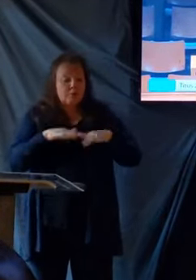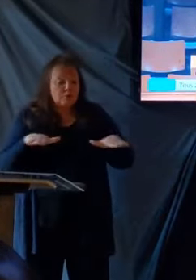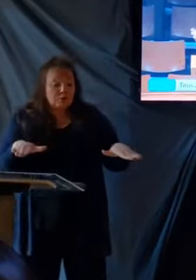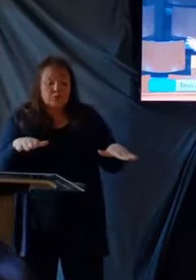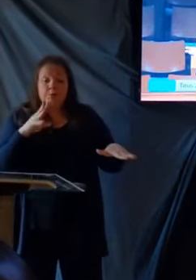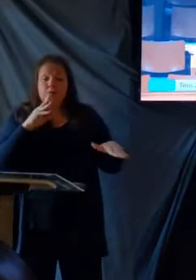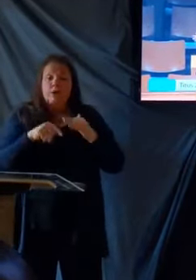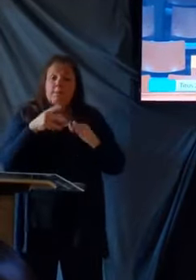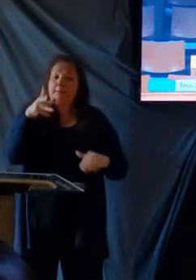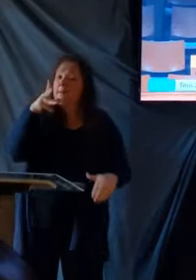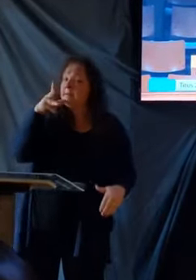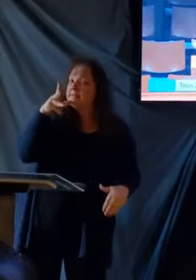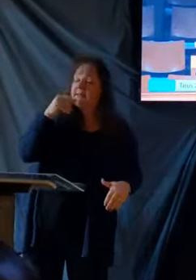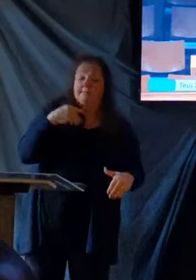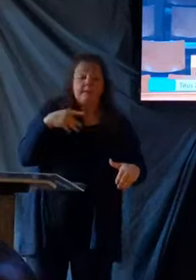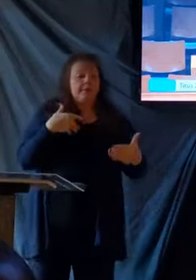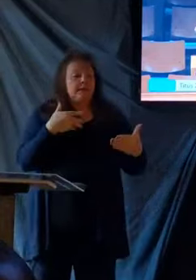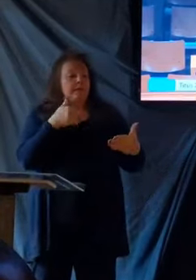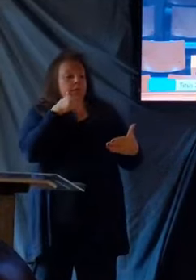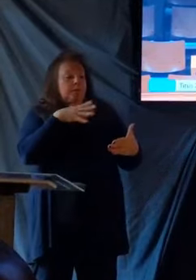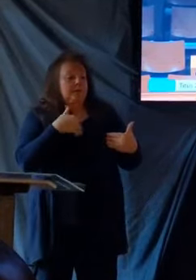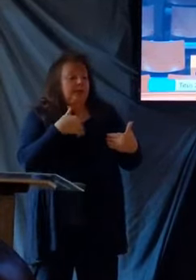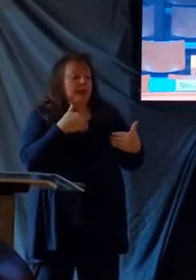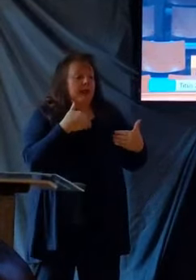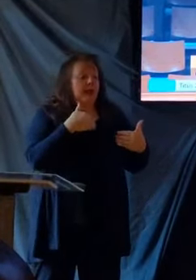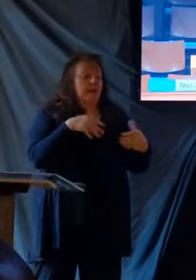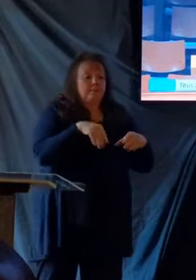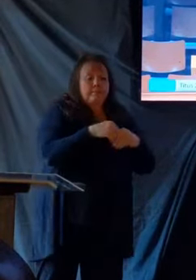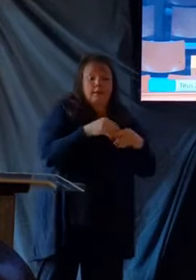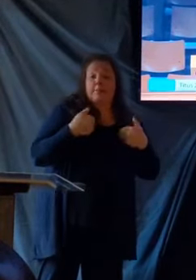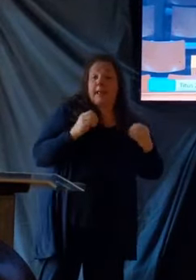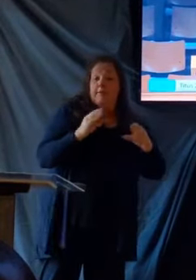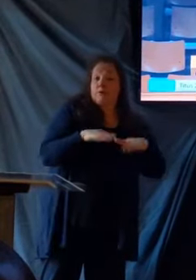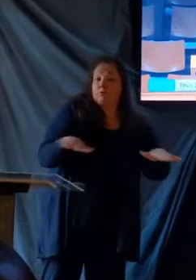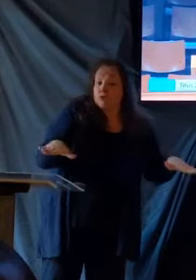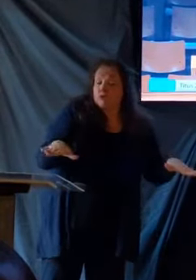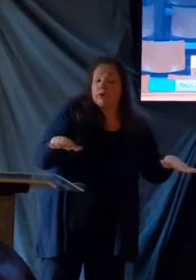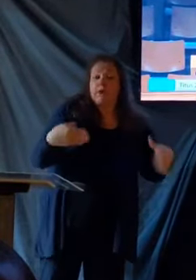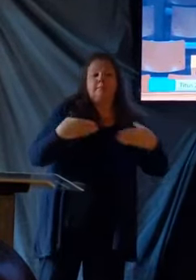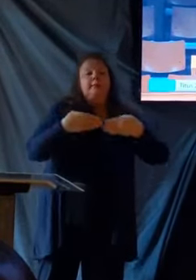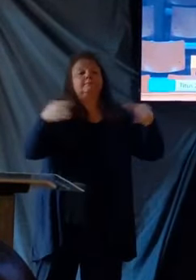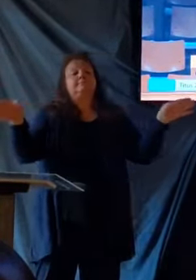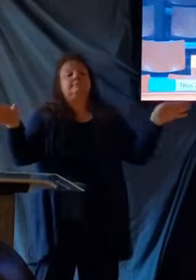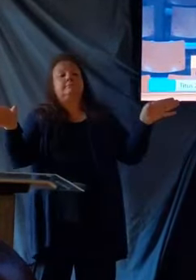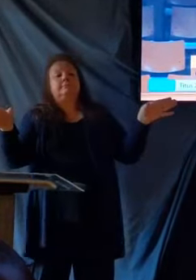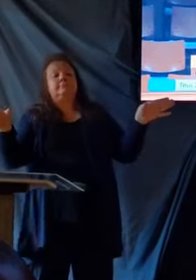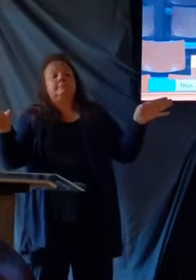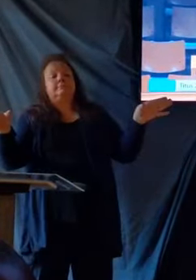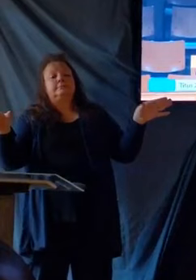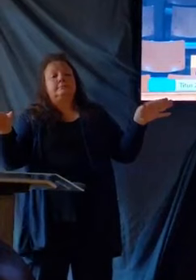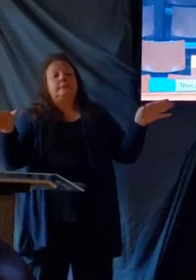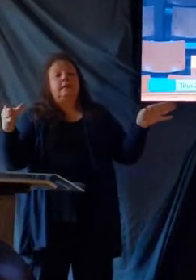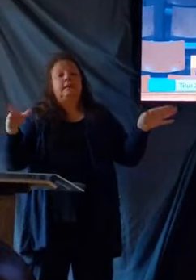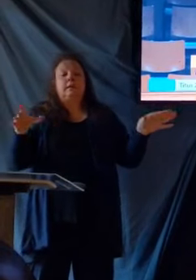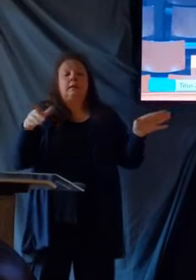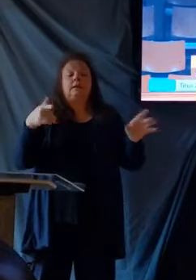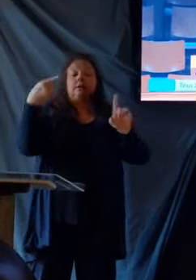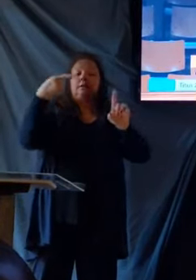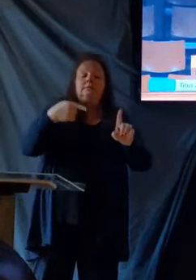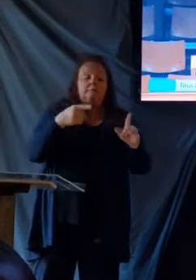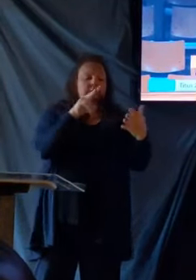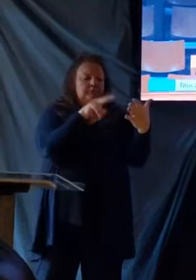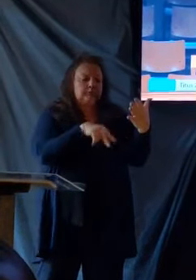going to talk about children. They may be married, not have children. All those things. But he's speaking here again in the broad categories of normal. Then we go to other points